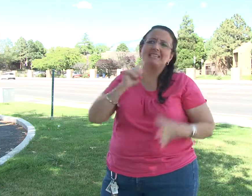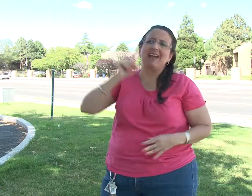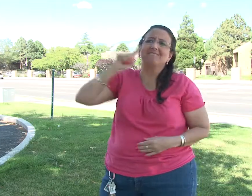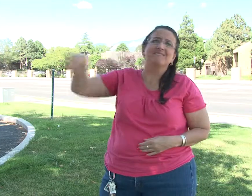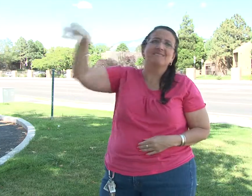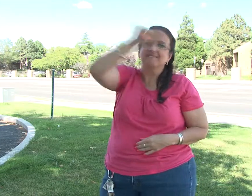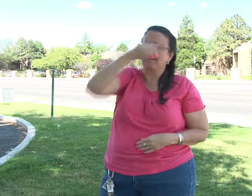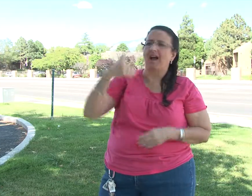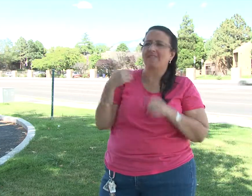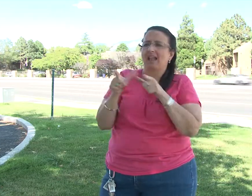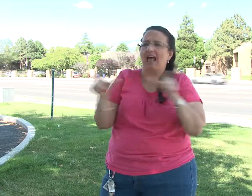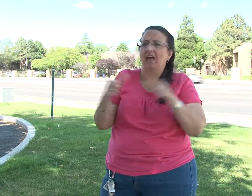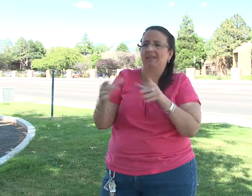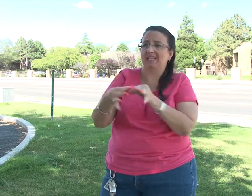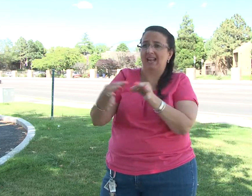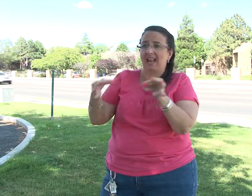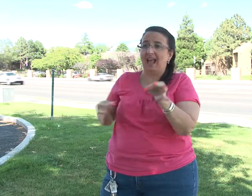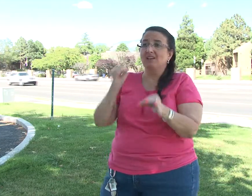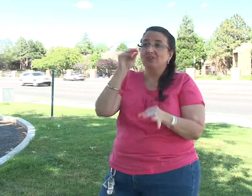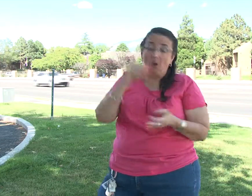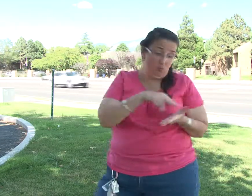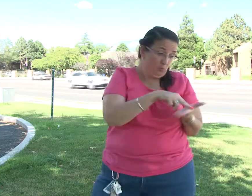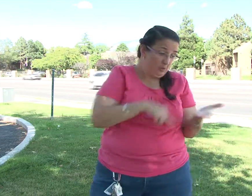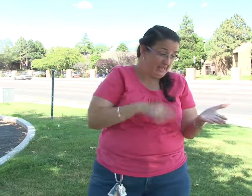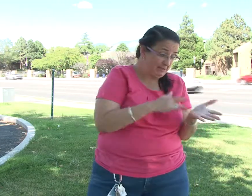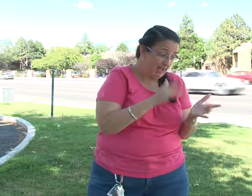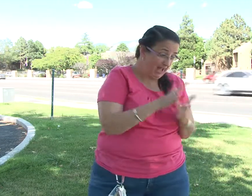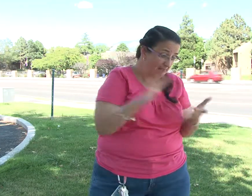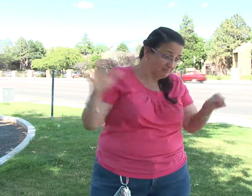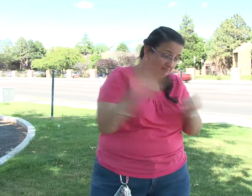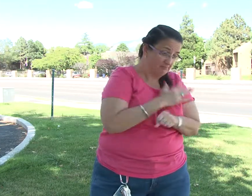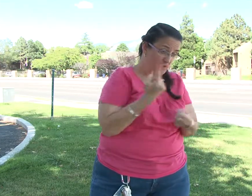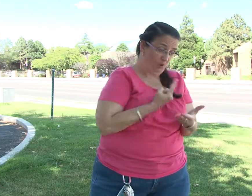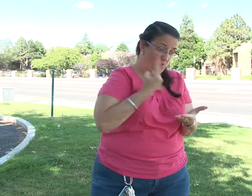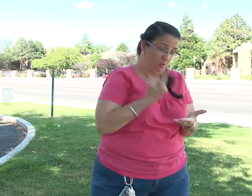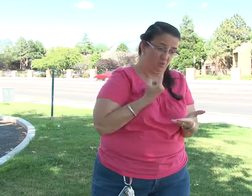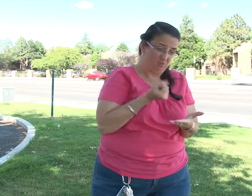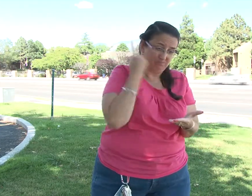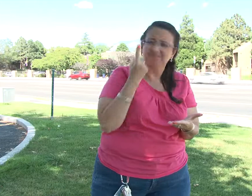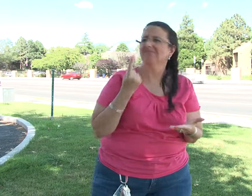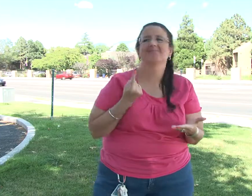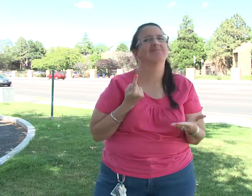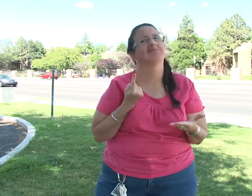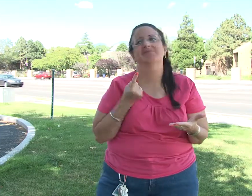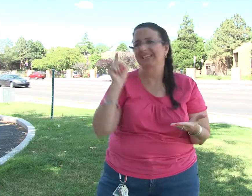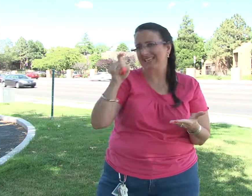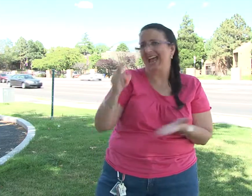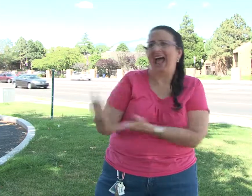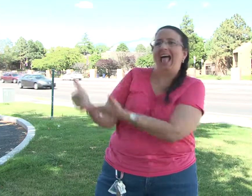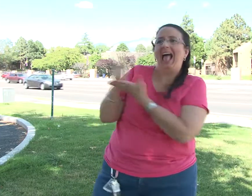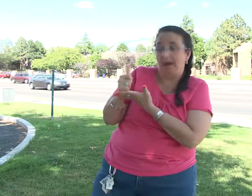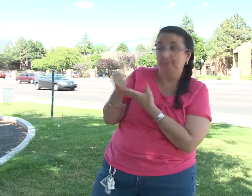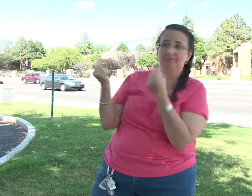means, I understand. There are many deaf people in the community who have delayed